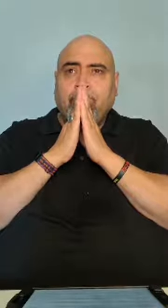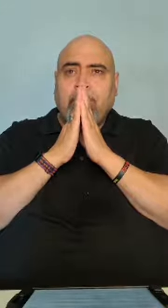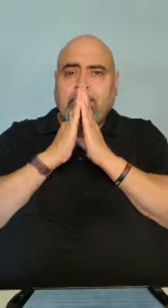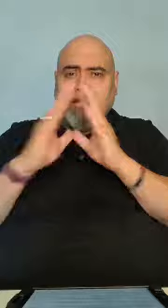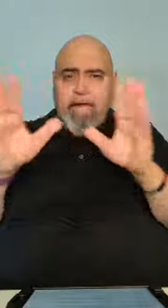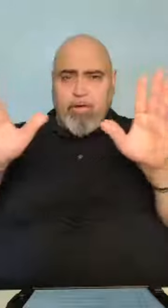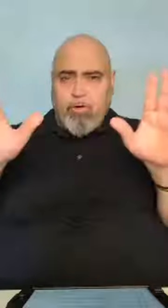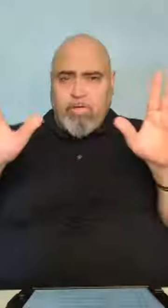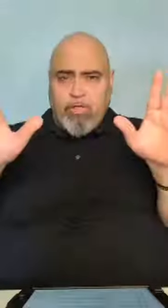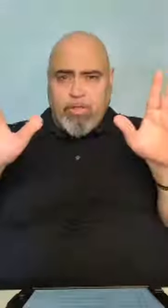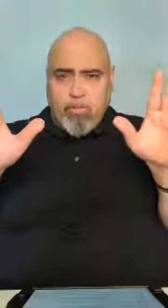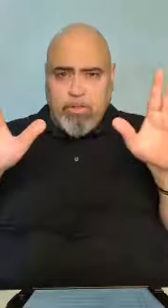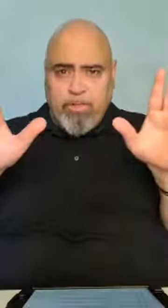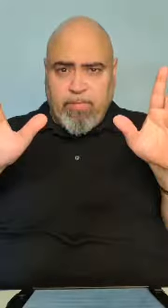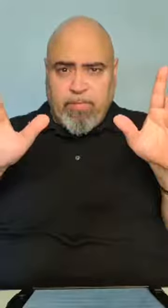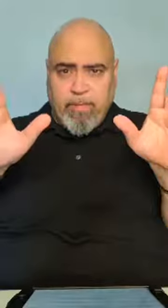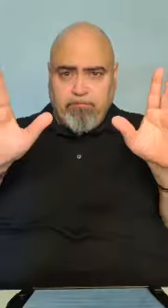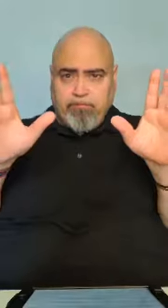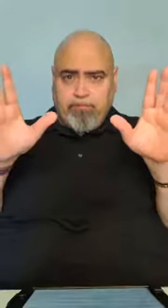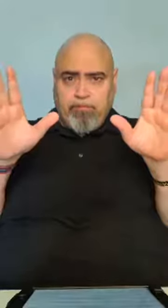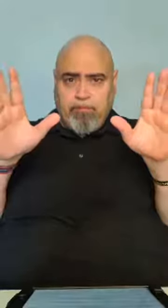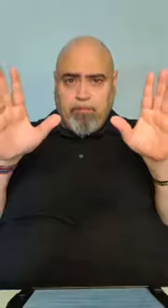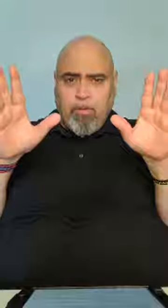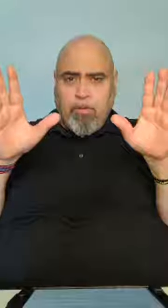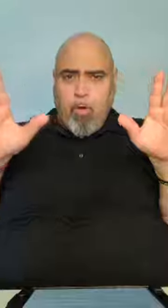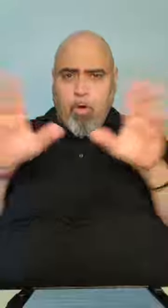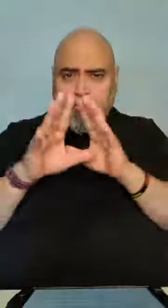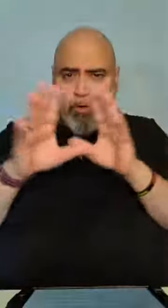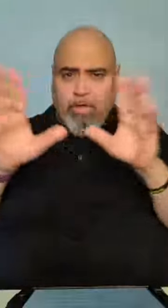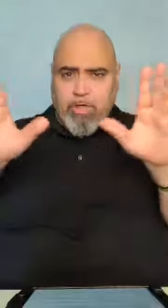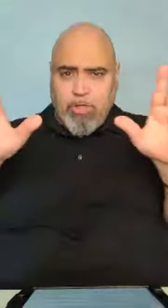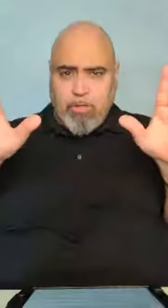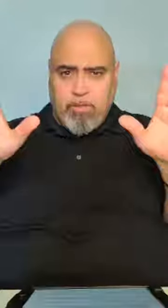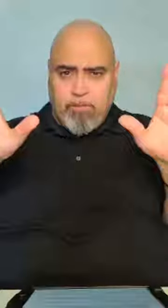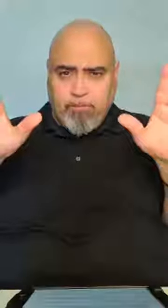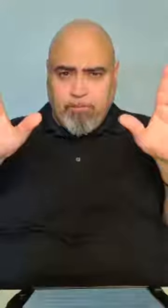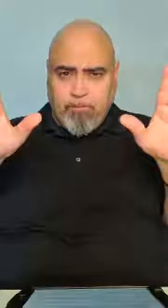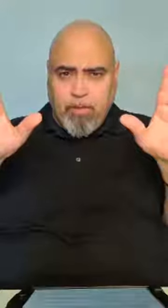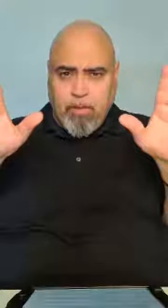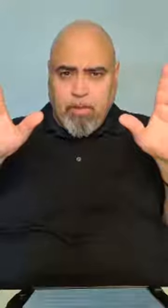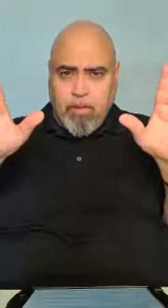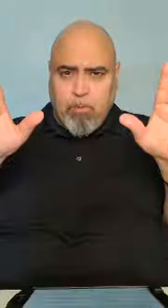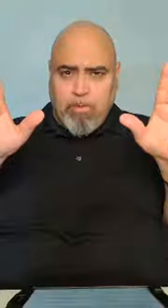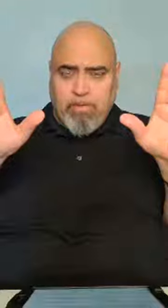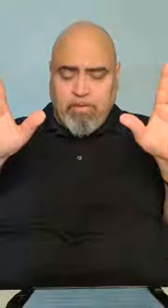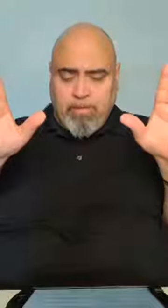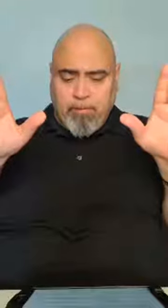His entire creation was given to him. All of creation was given to him.